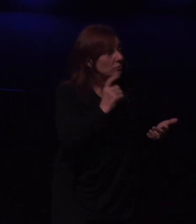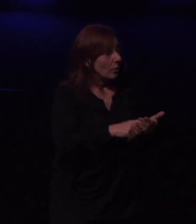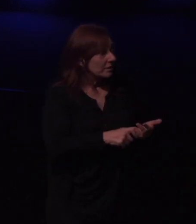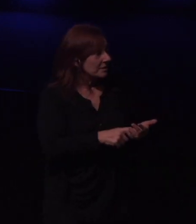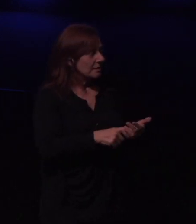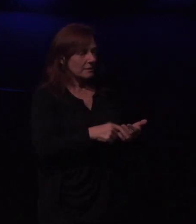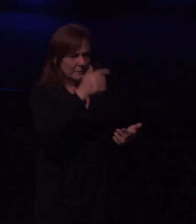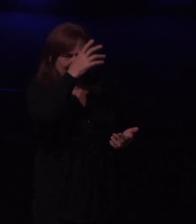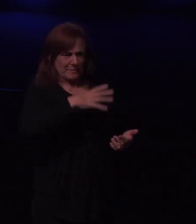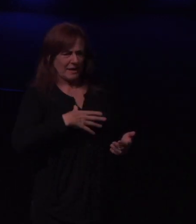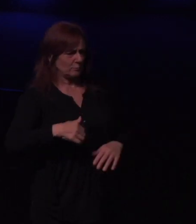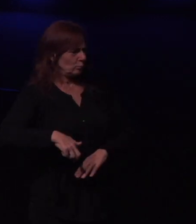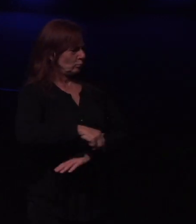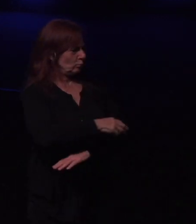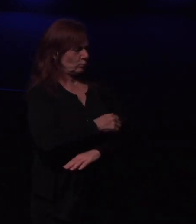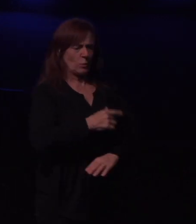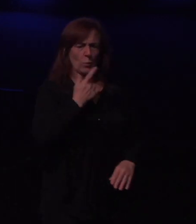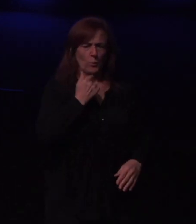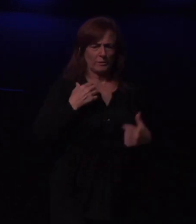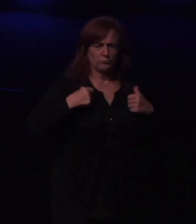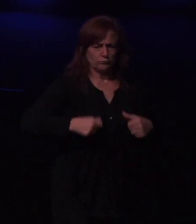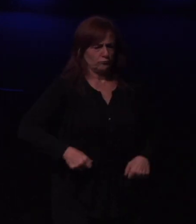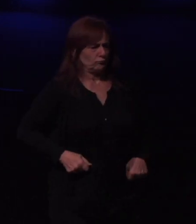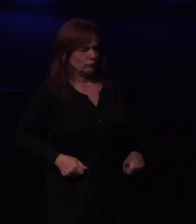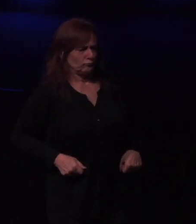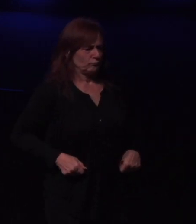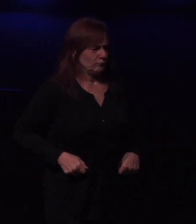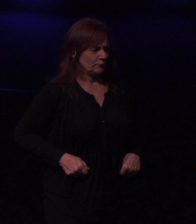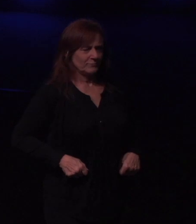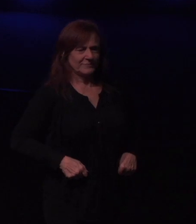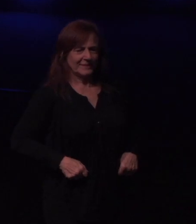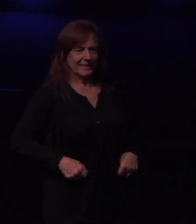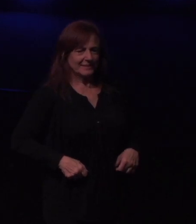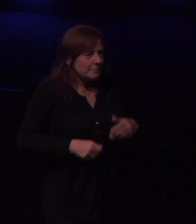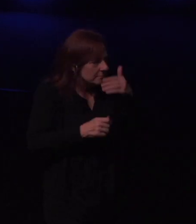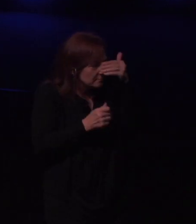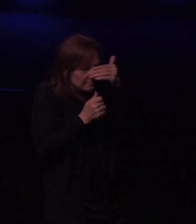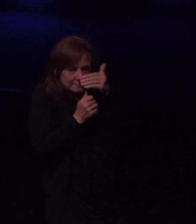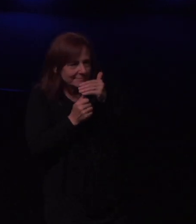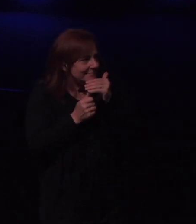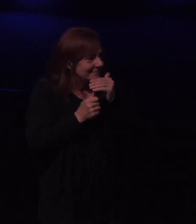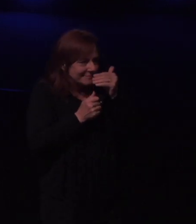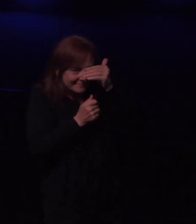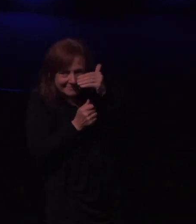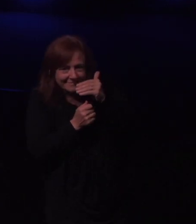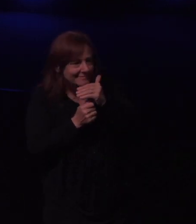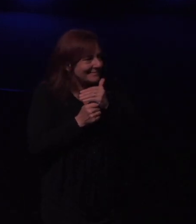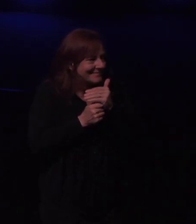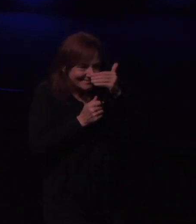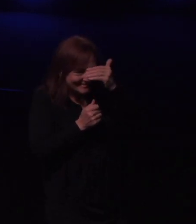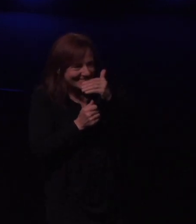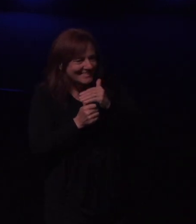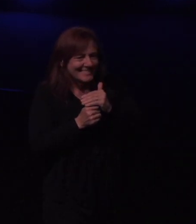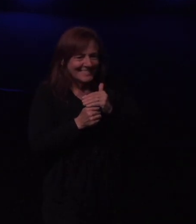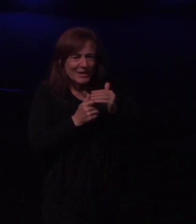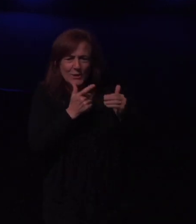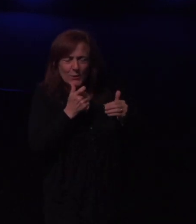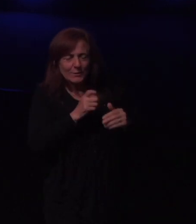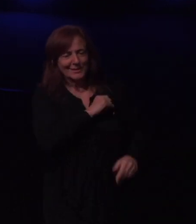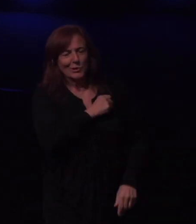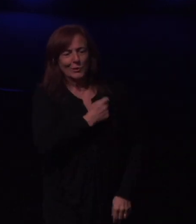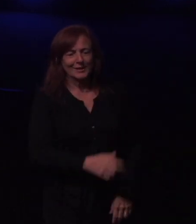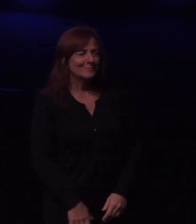some dudes walking around in some red shirts and also some undercover dudes. They're out there. Yeah.